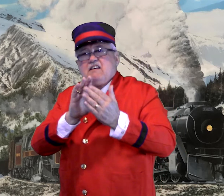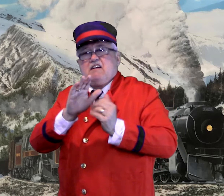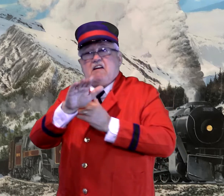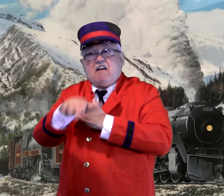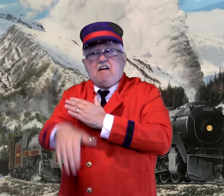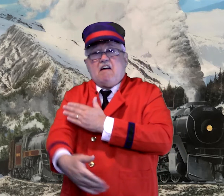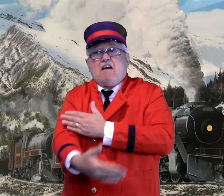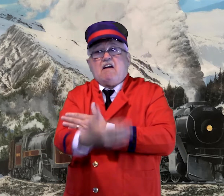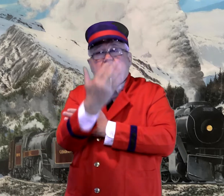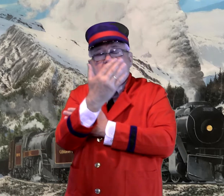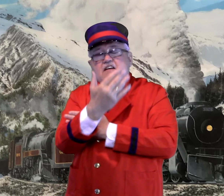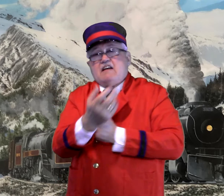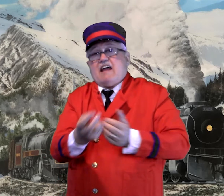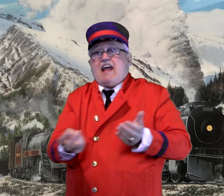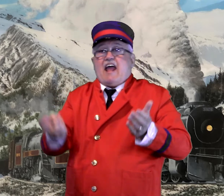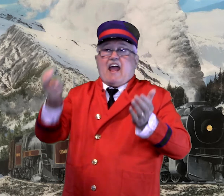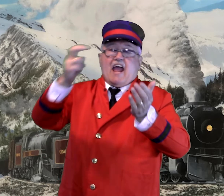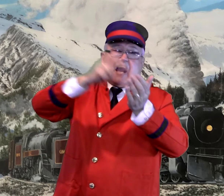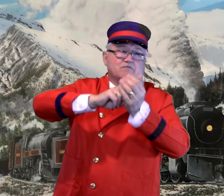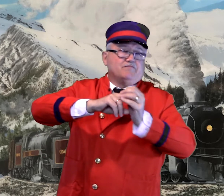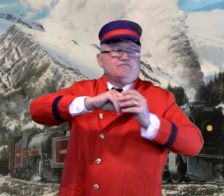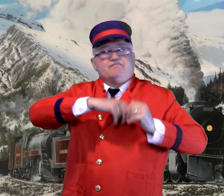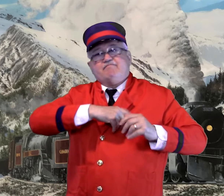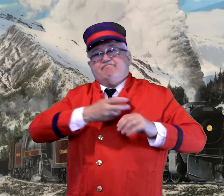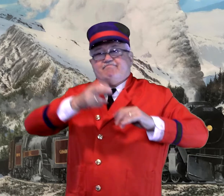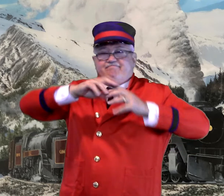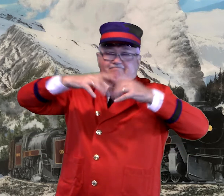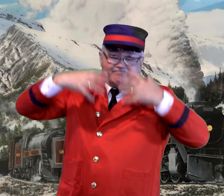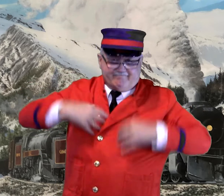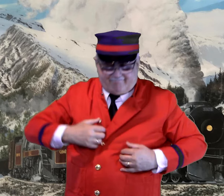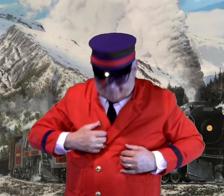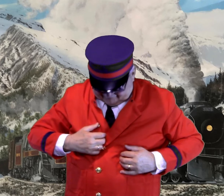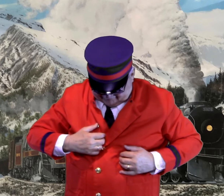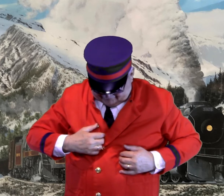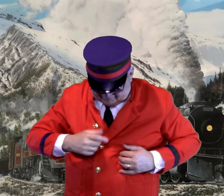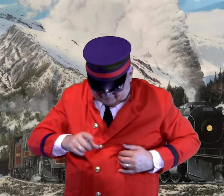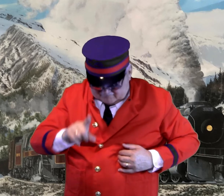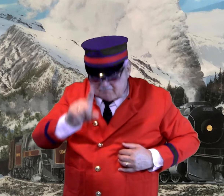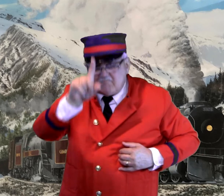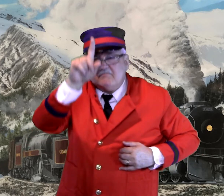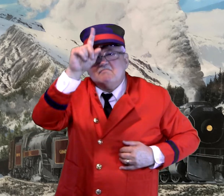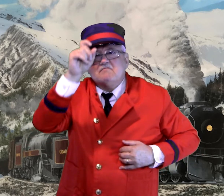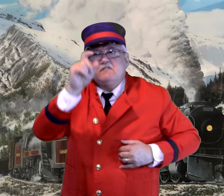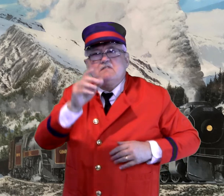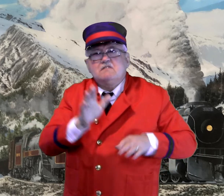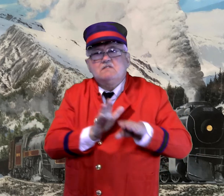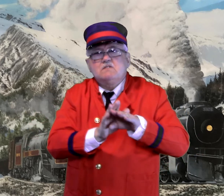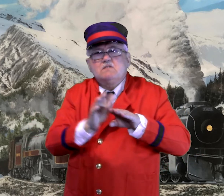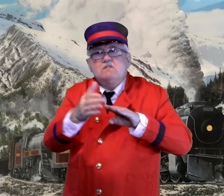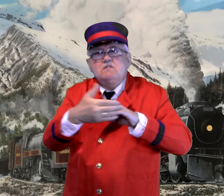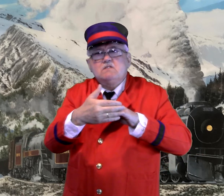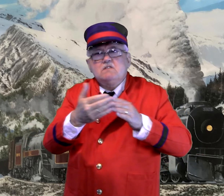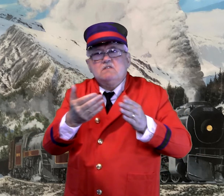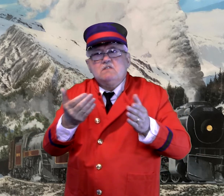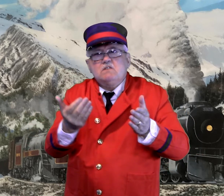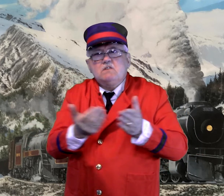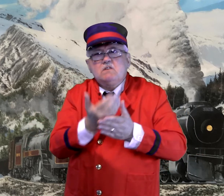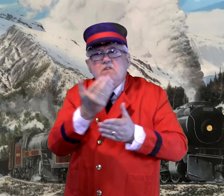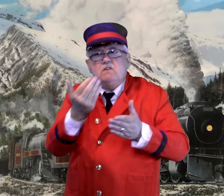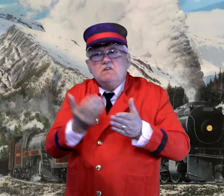car following the next. Now, when the students got up in the morning, they saw what seemed to be brand new